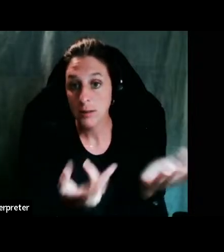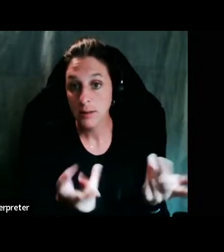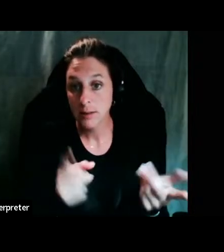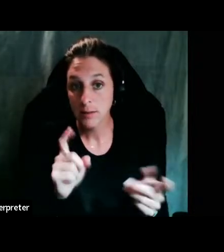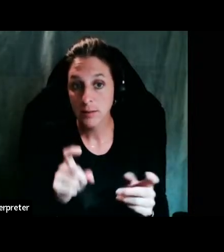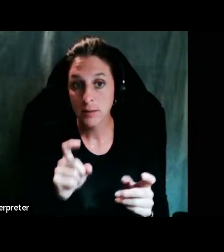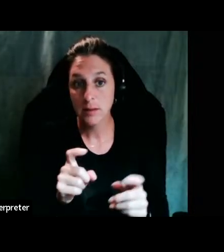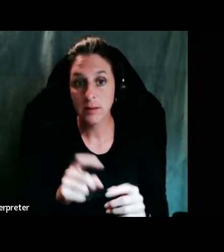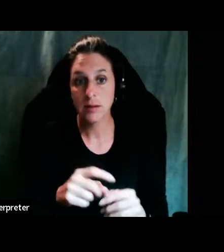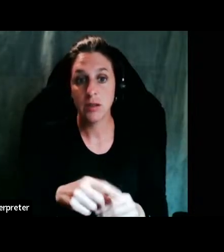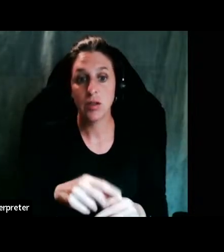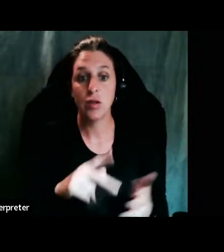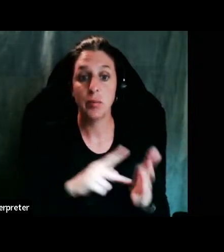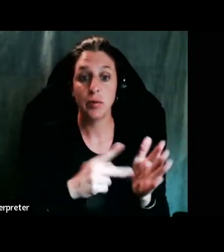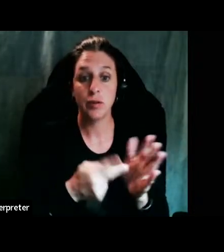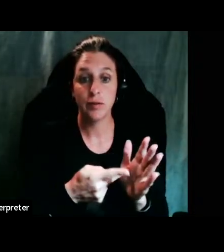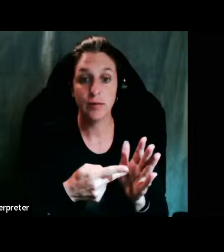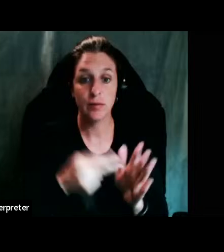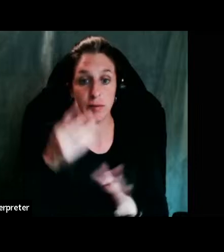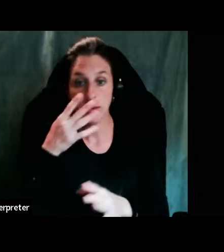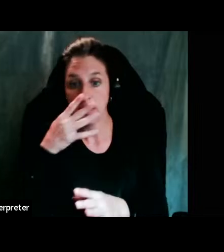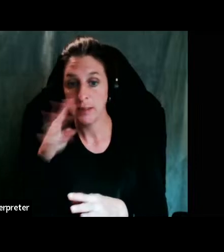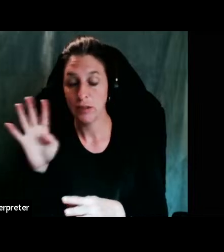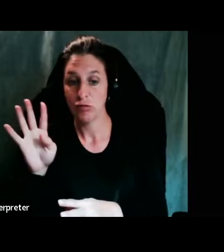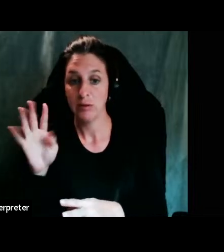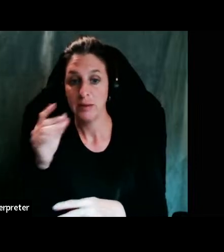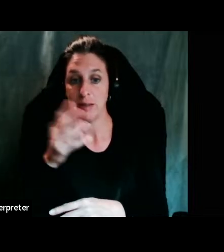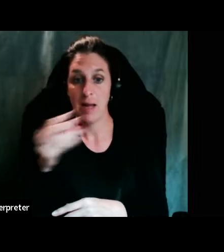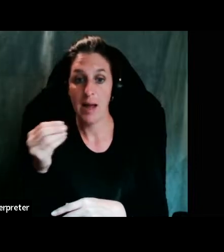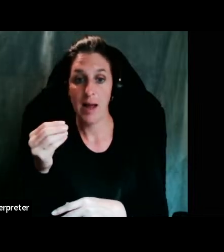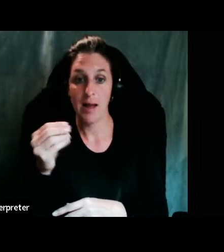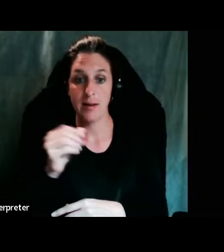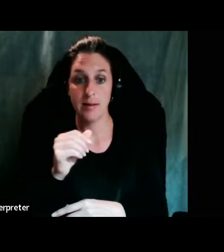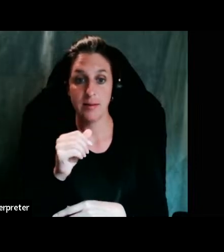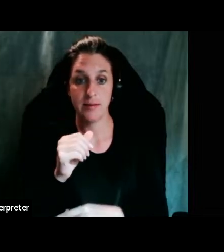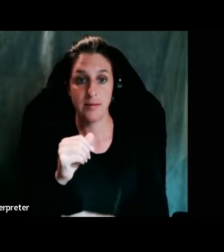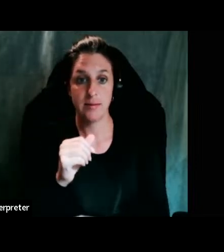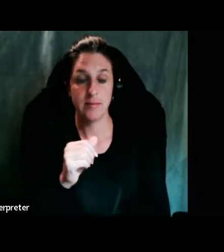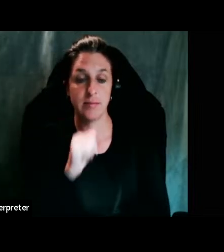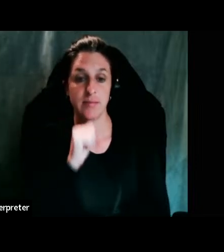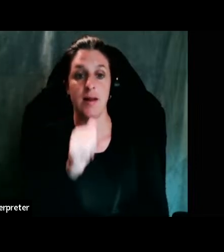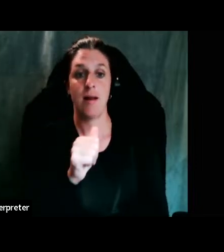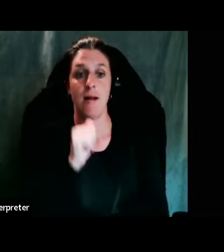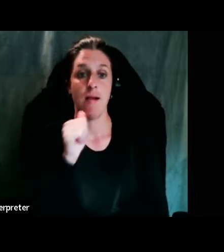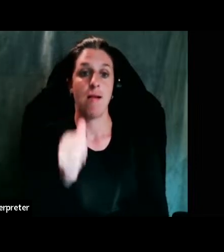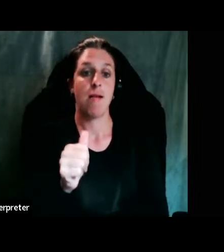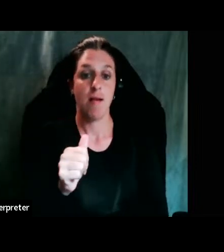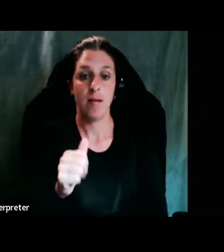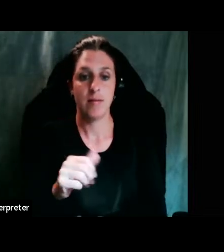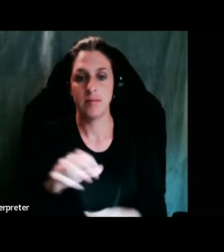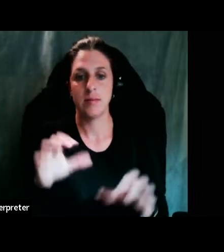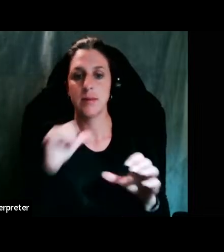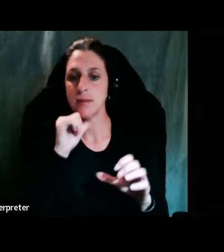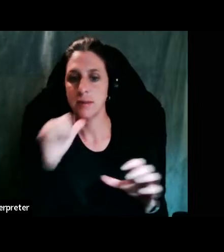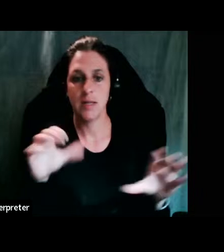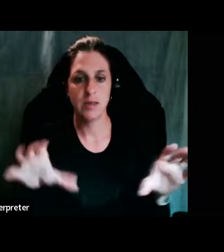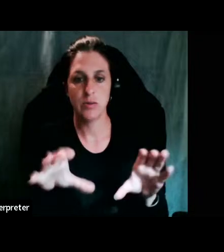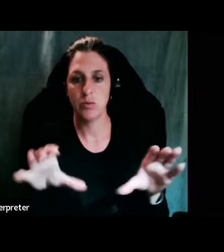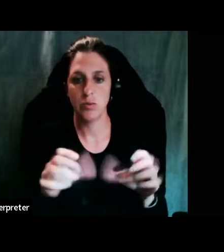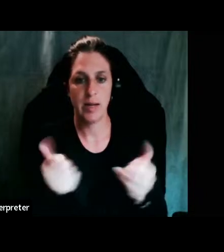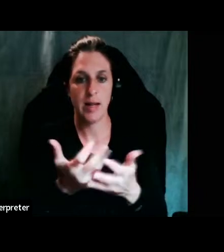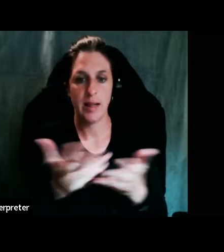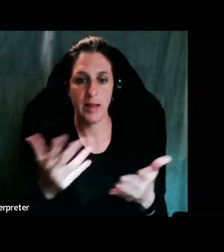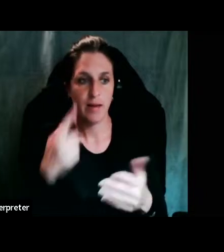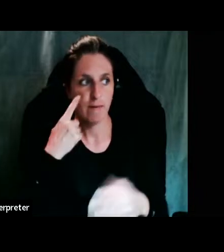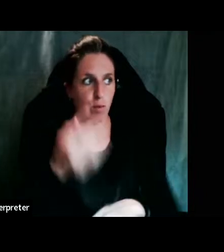Purposeful ignorance and denial does nothing for the progress of a community, of a society. And